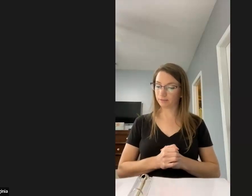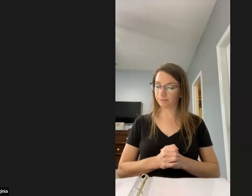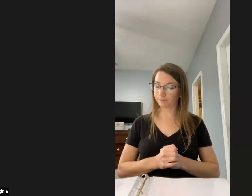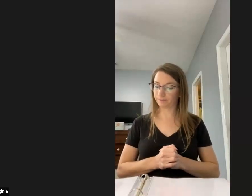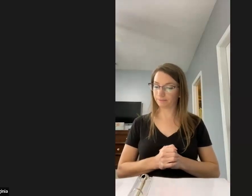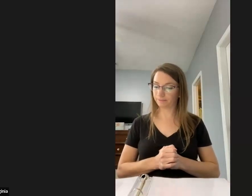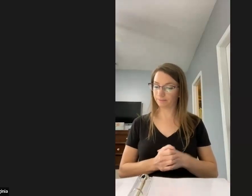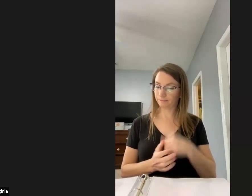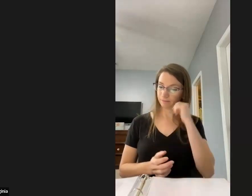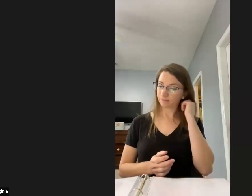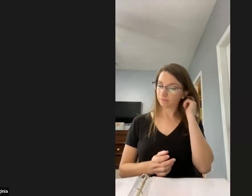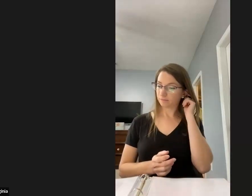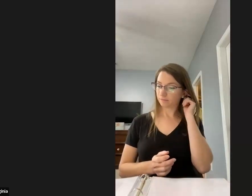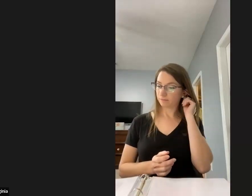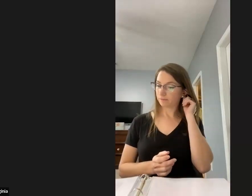Um.